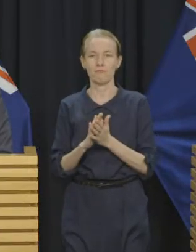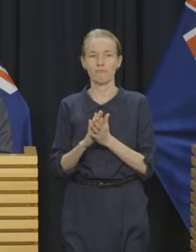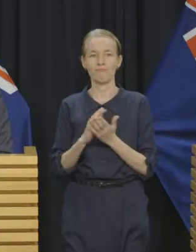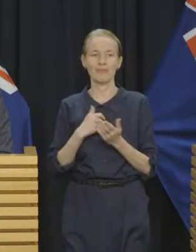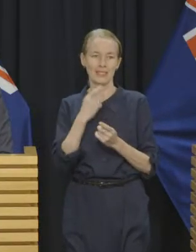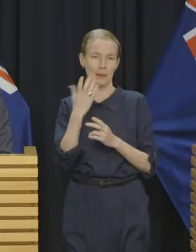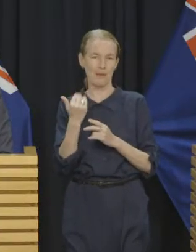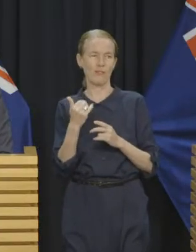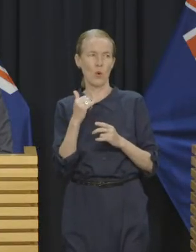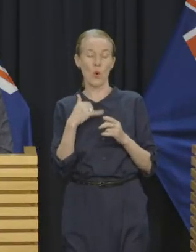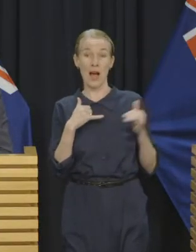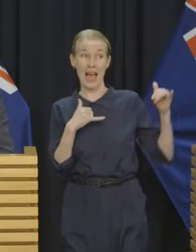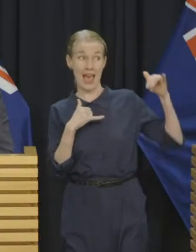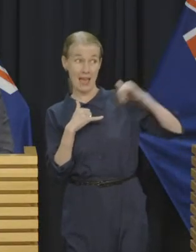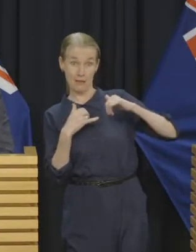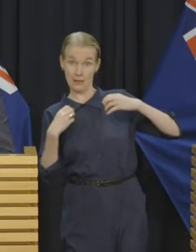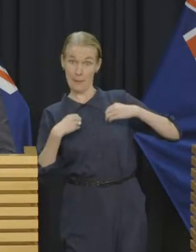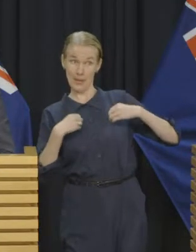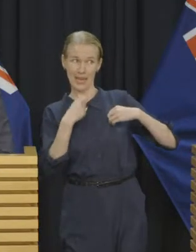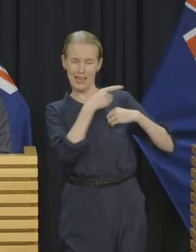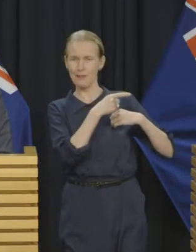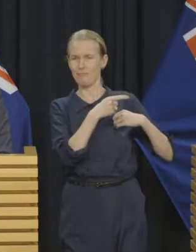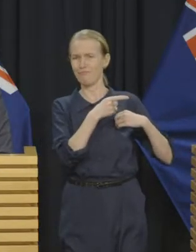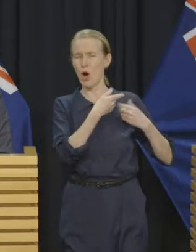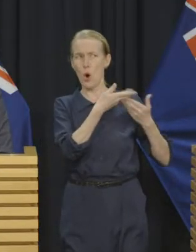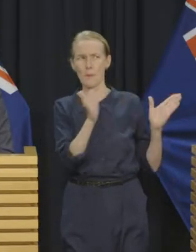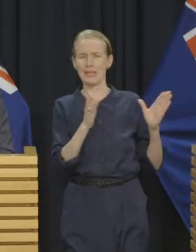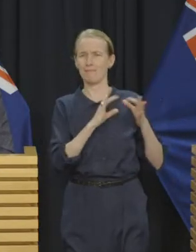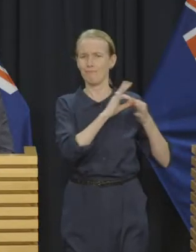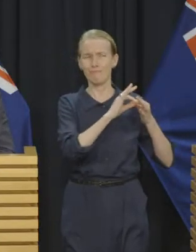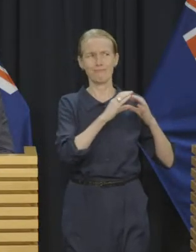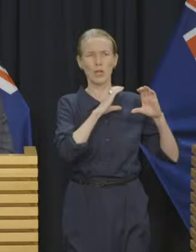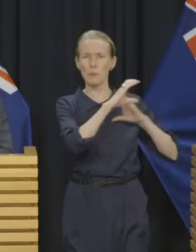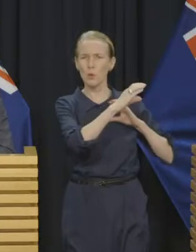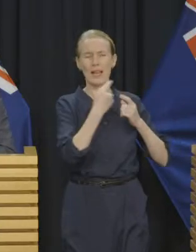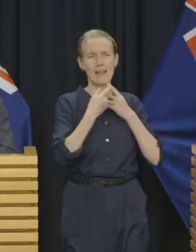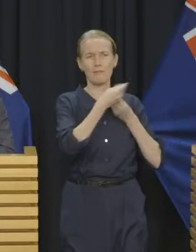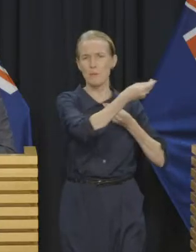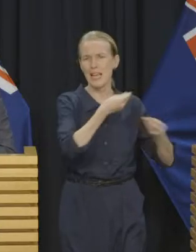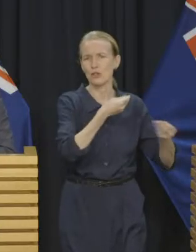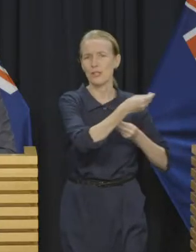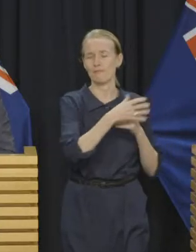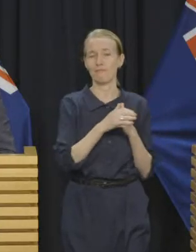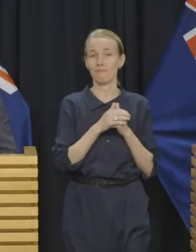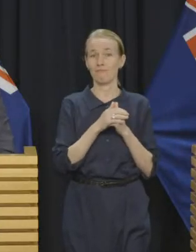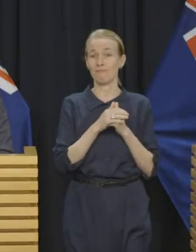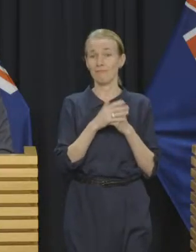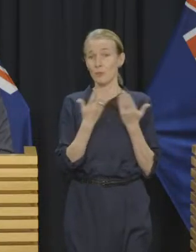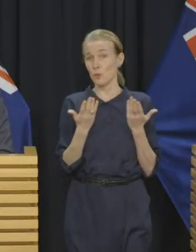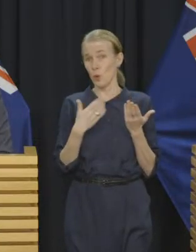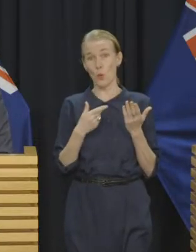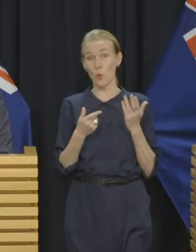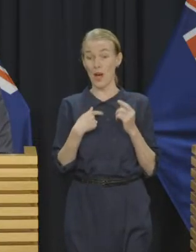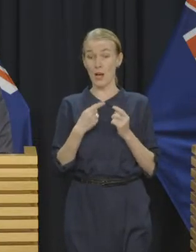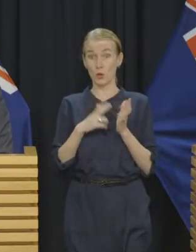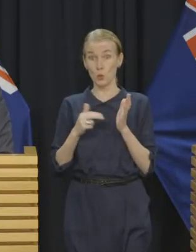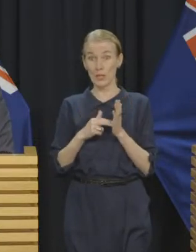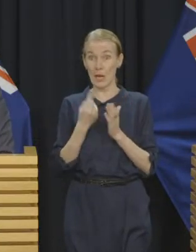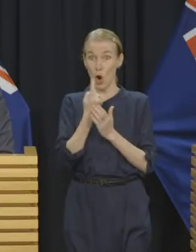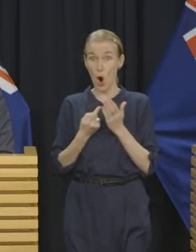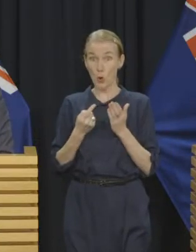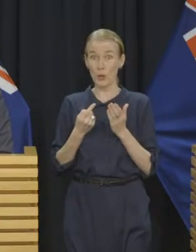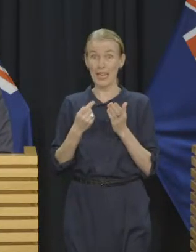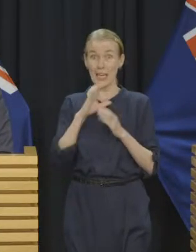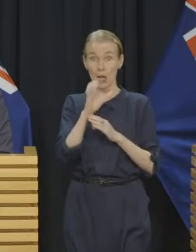us on that. I think and we're not unique in this. Other countries who have similar facilities are going through exactly the same process. So do you think we've